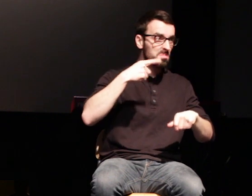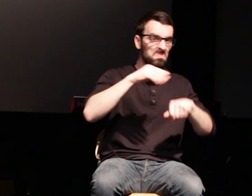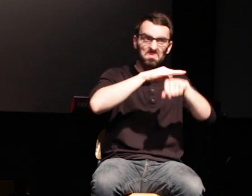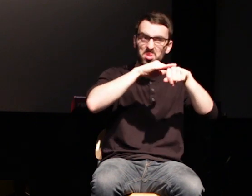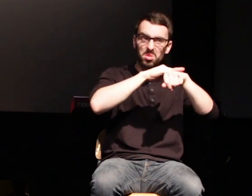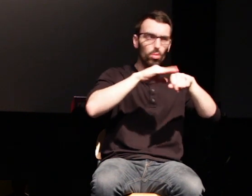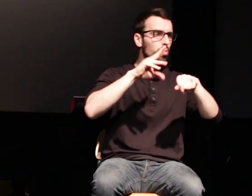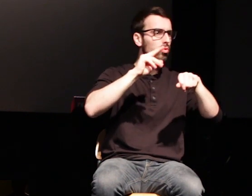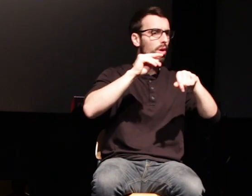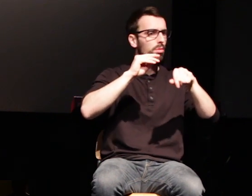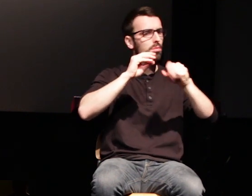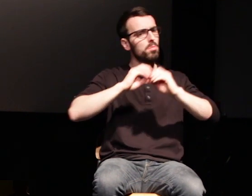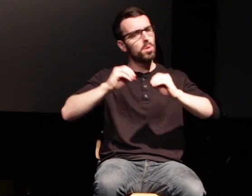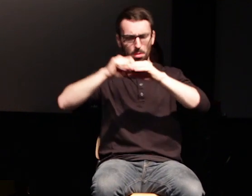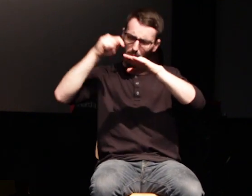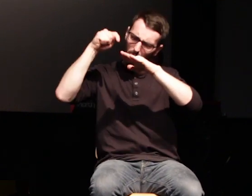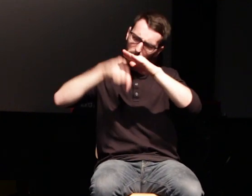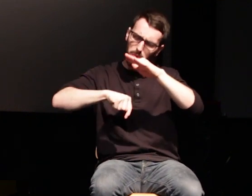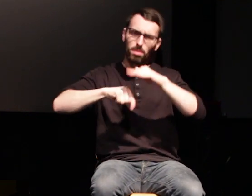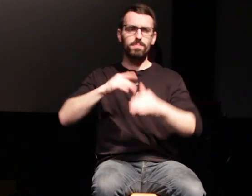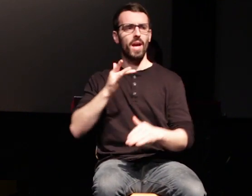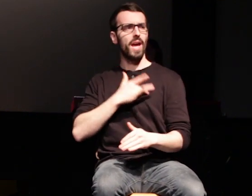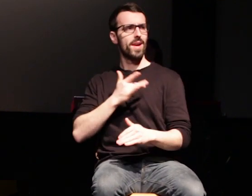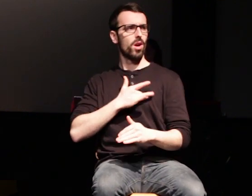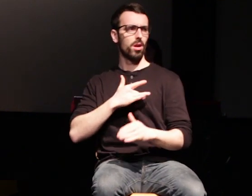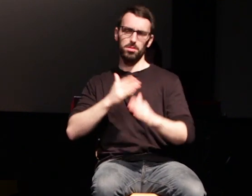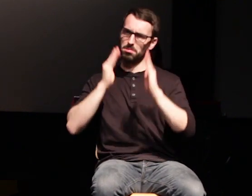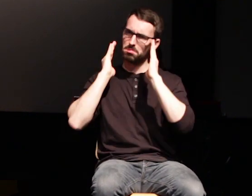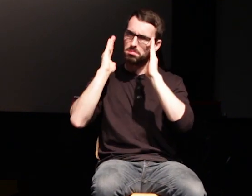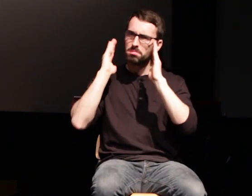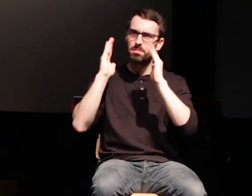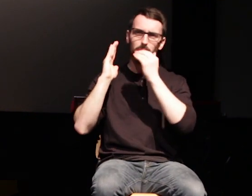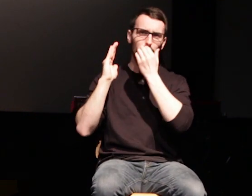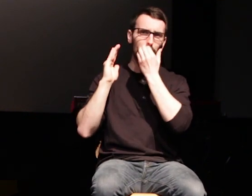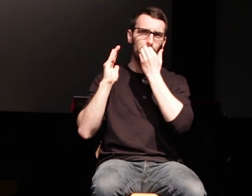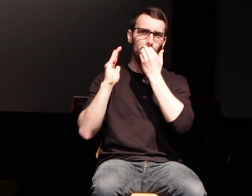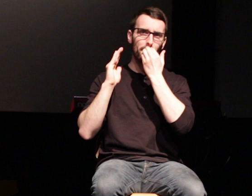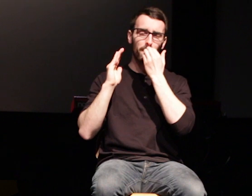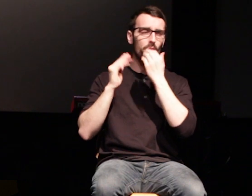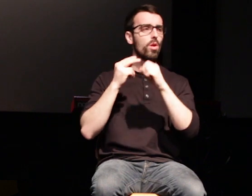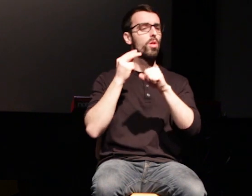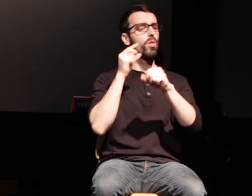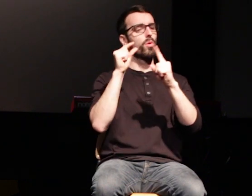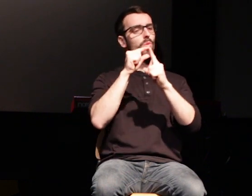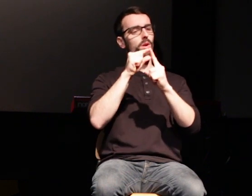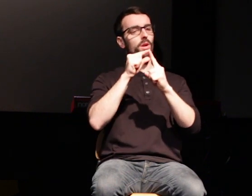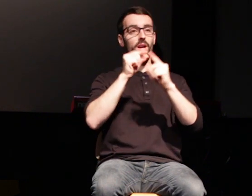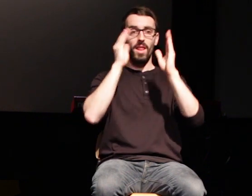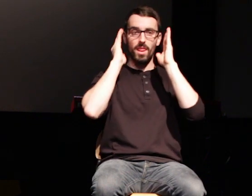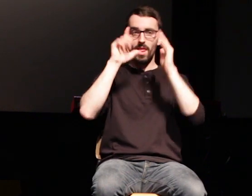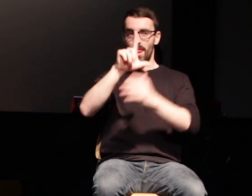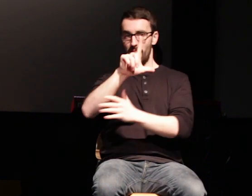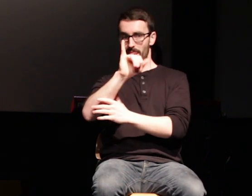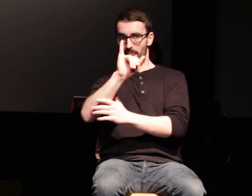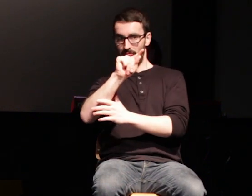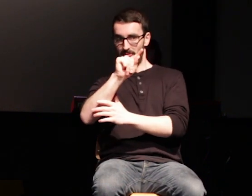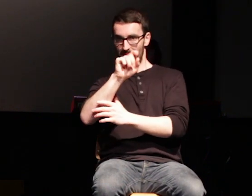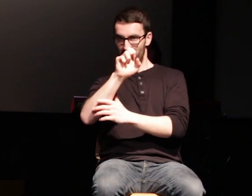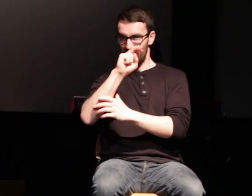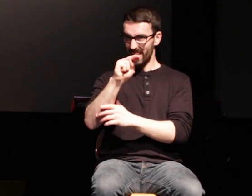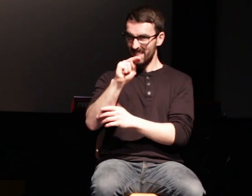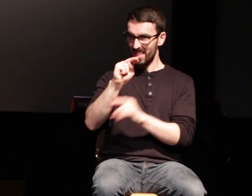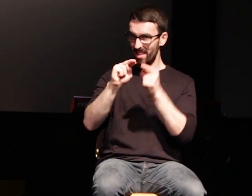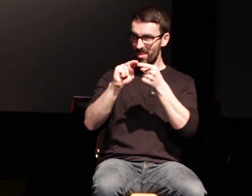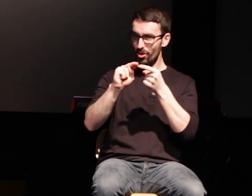hearts. I think the word listen in this passage is used 9 or 11 times. And